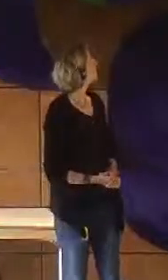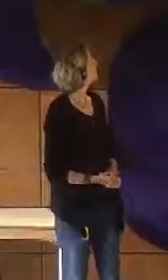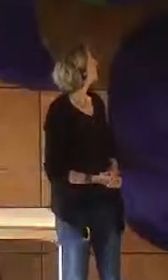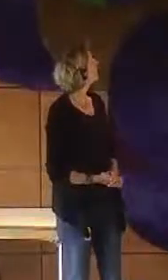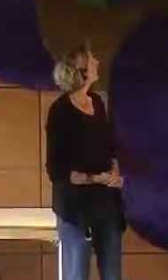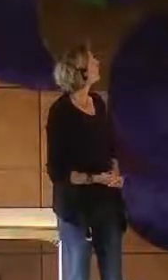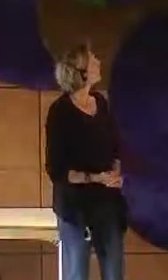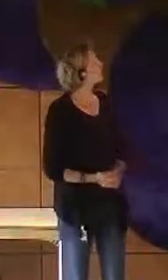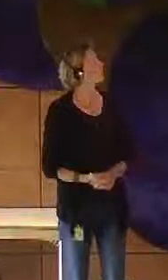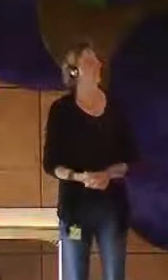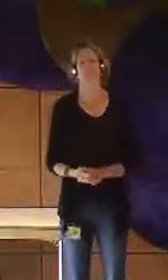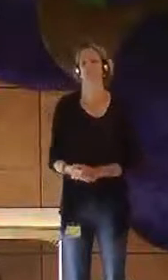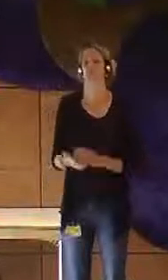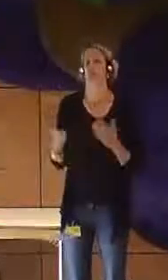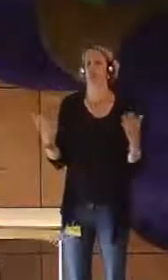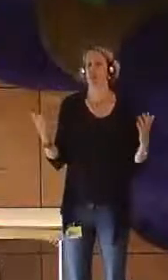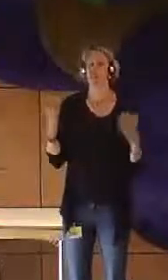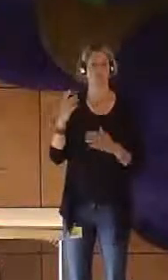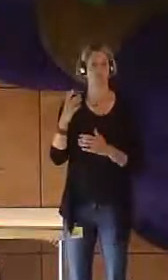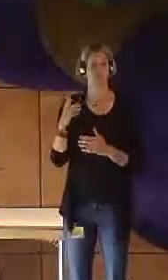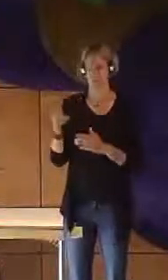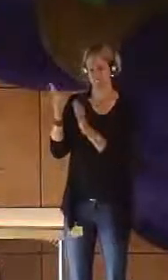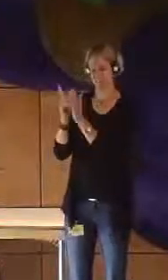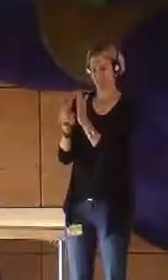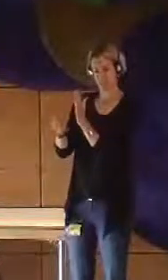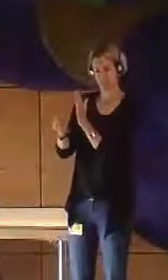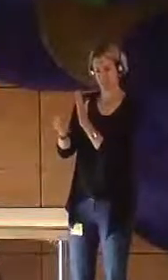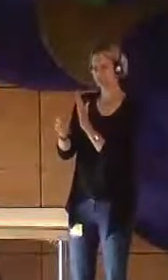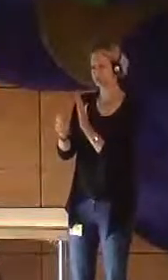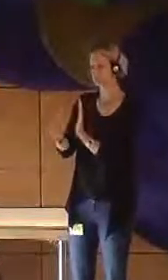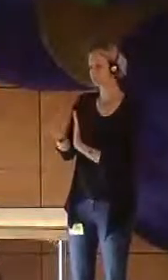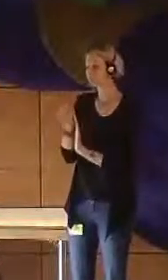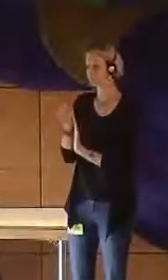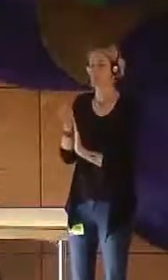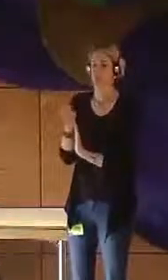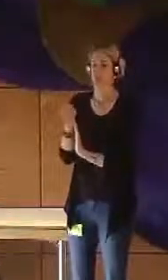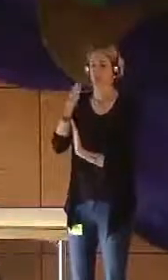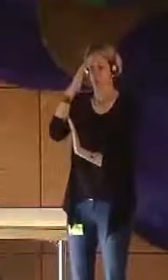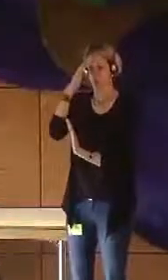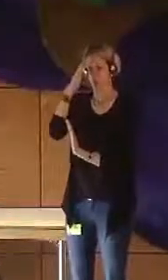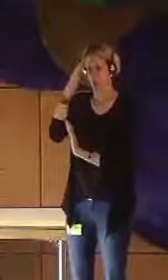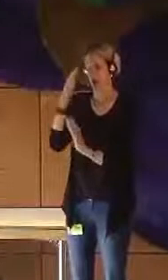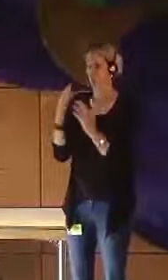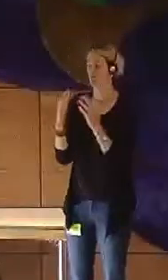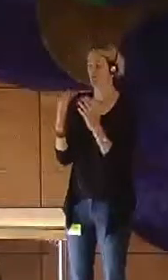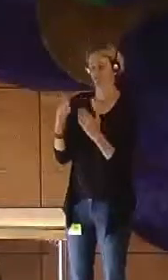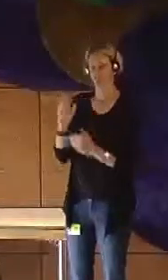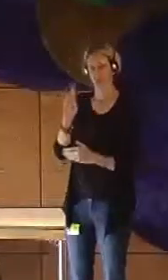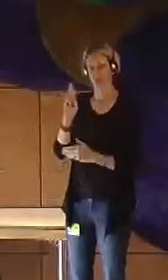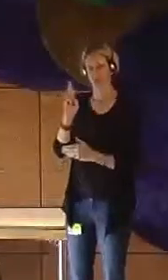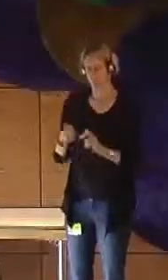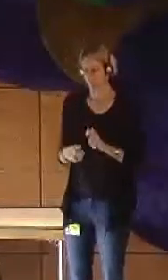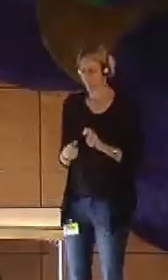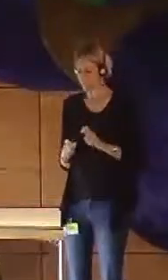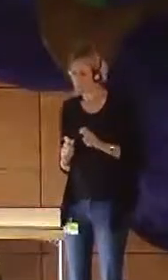So 80% of the boys who had micropenis or undescended testicles, remember they're the same hormone, so